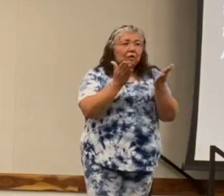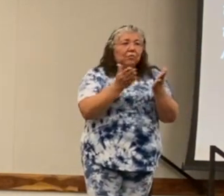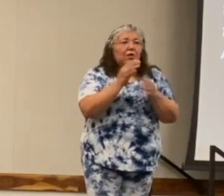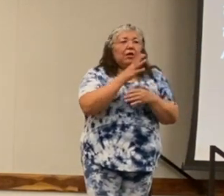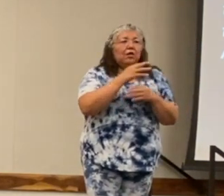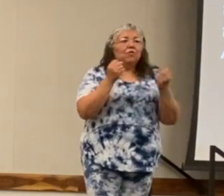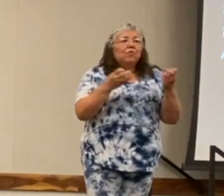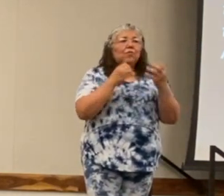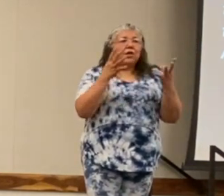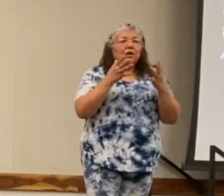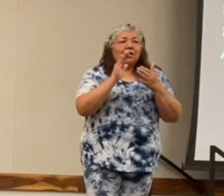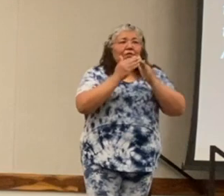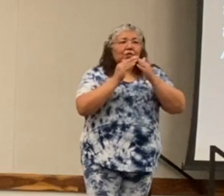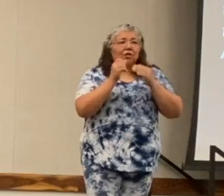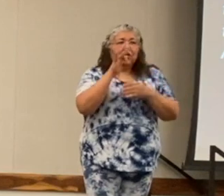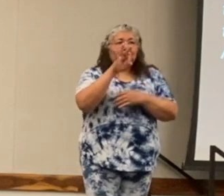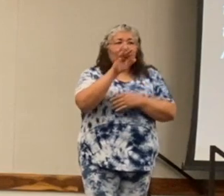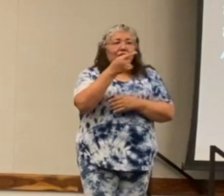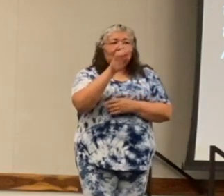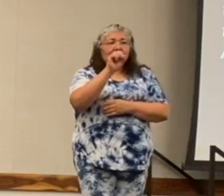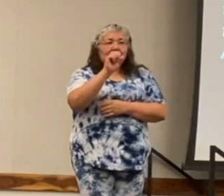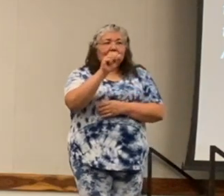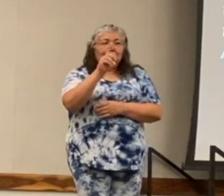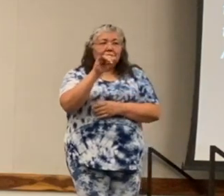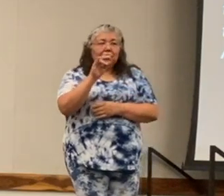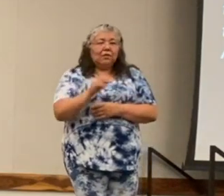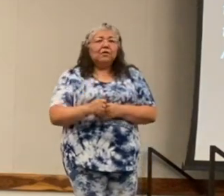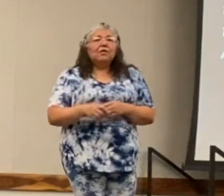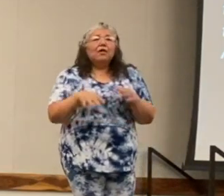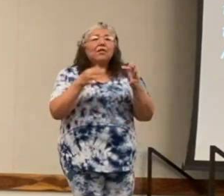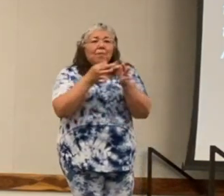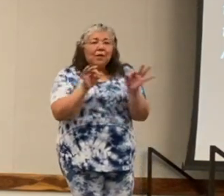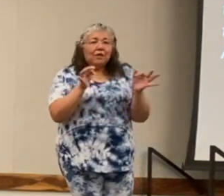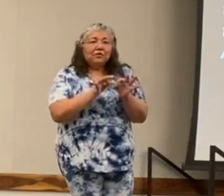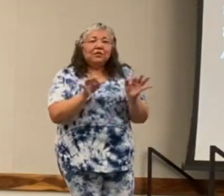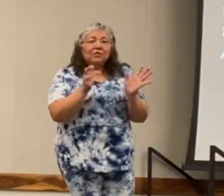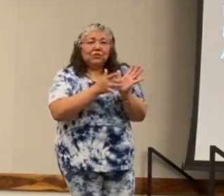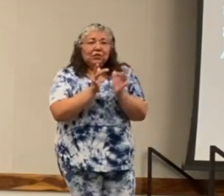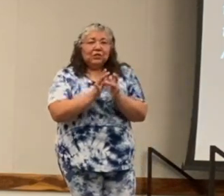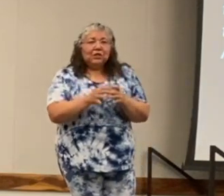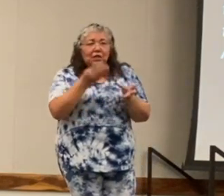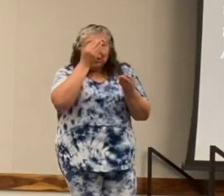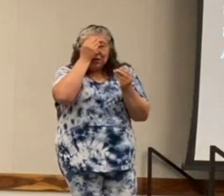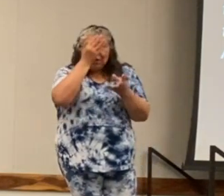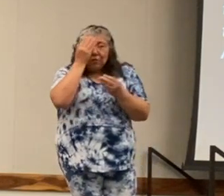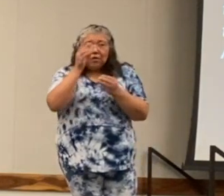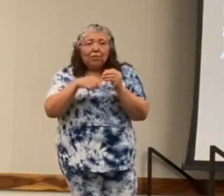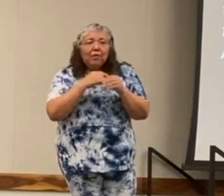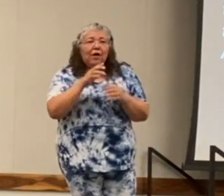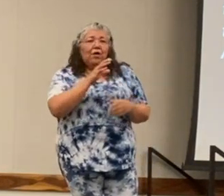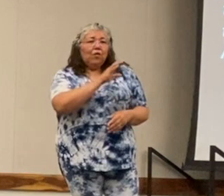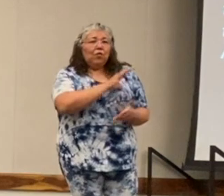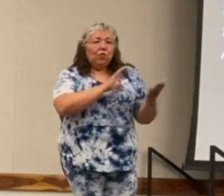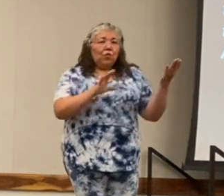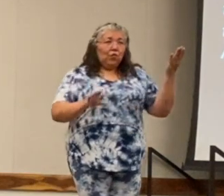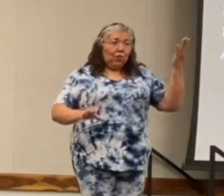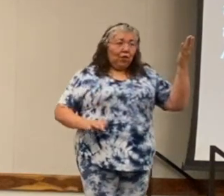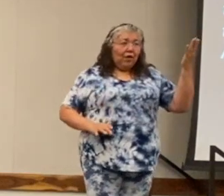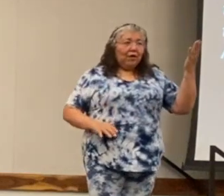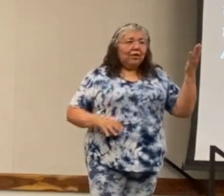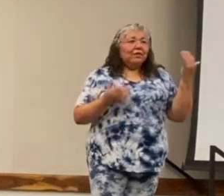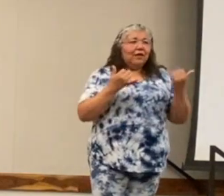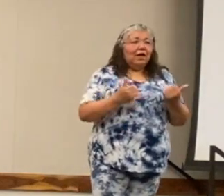Samaritans. Man, the message of Jesus is getting out because a few are telling them about Christ. Which brings us to